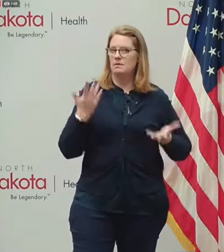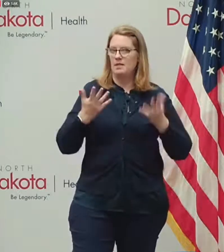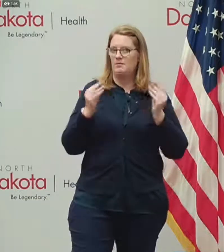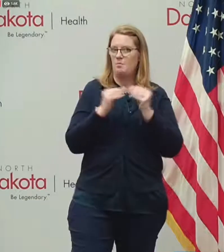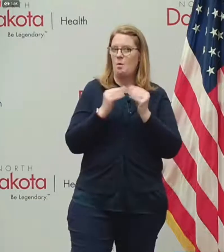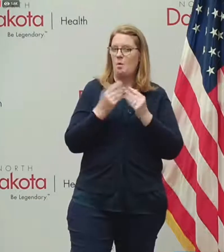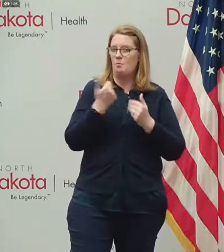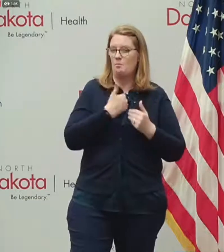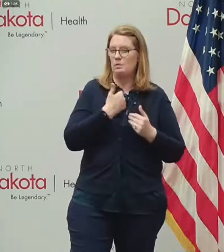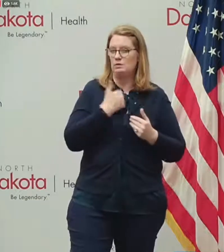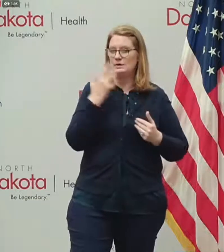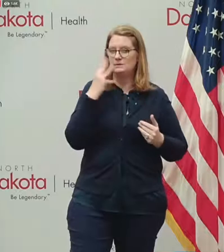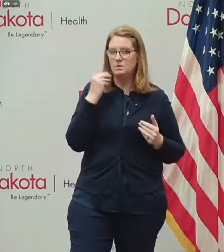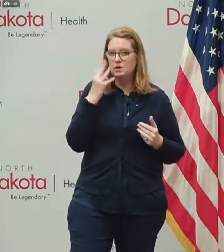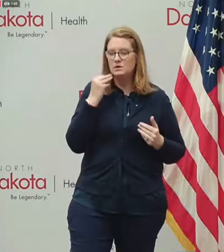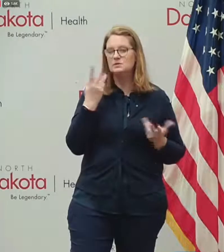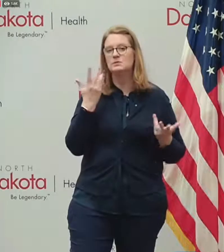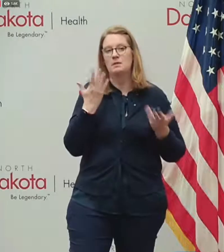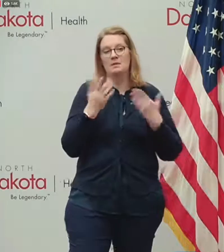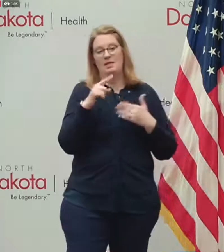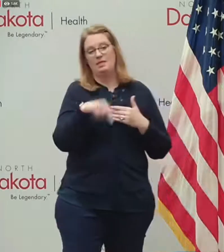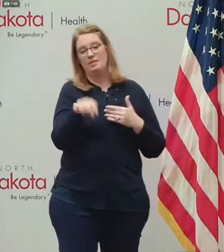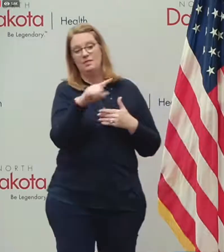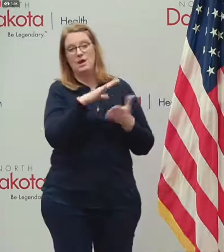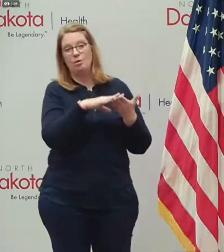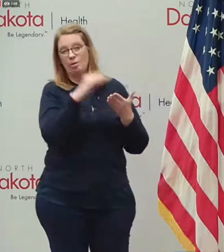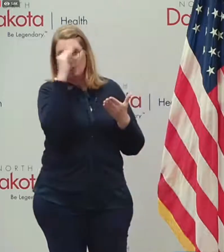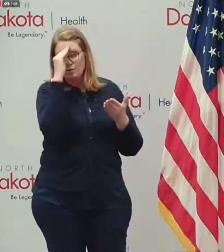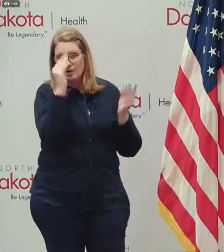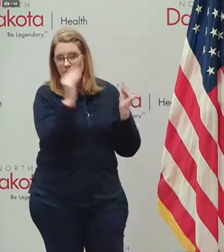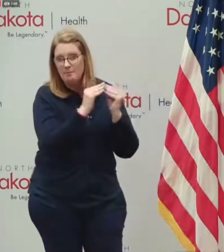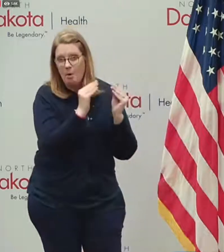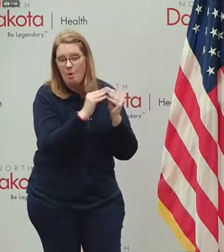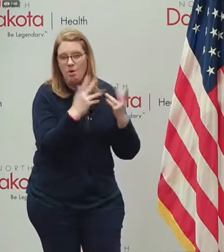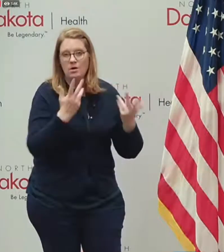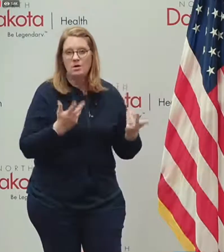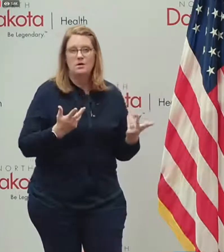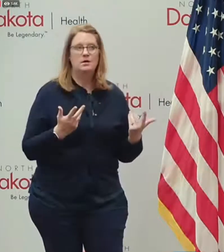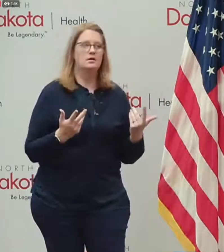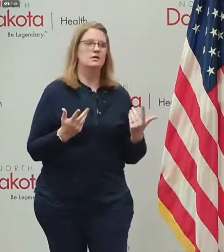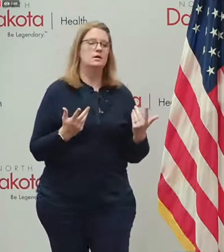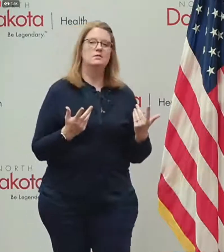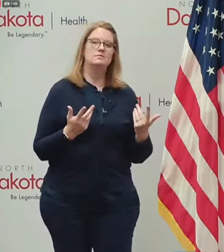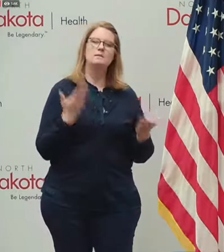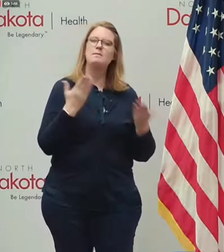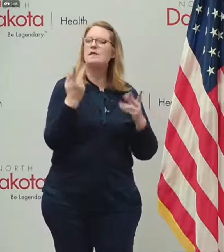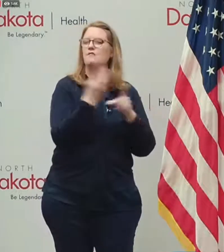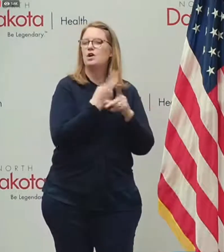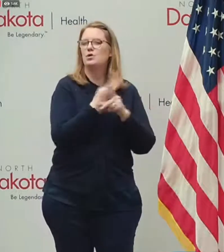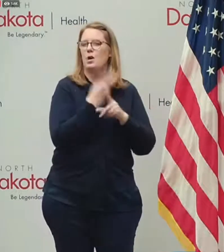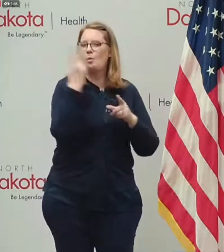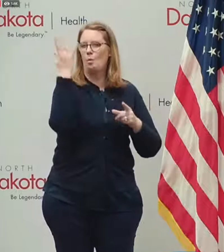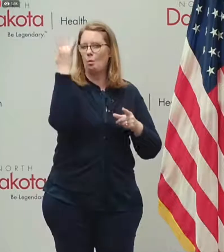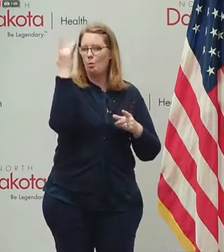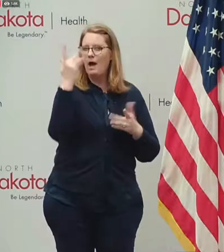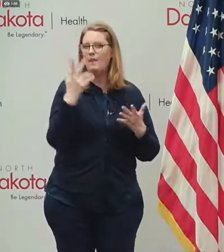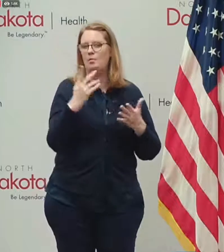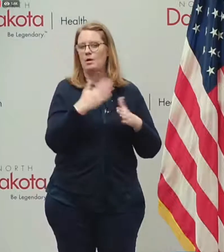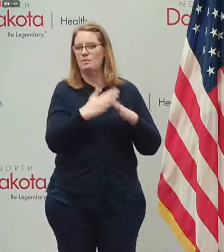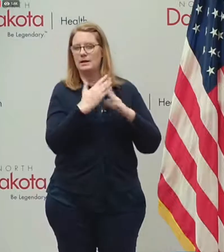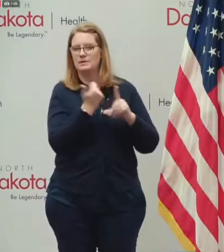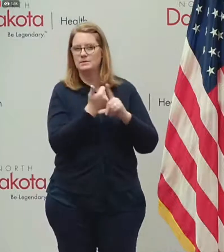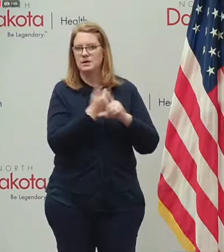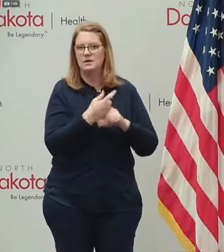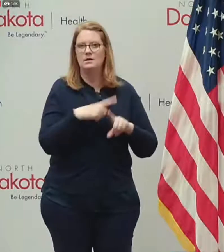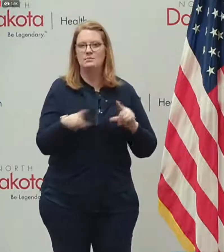experience, maybe because they're learning more themselves, maybe because, whatever, maybe they've found their why, but I'm not ready to give up on that when I see